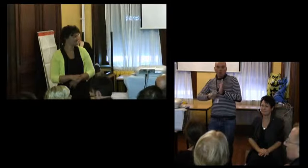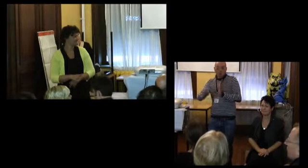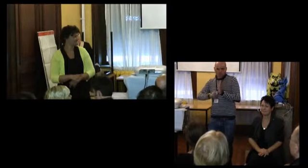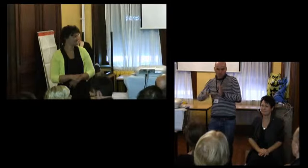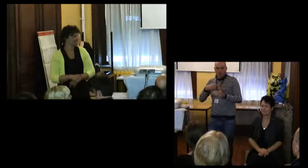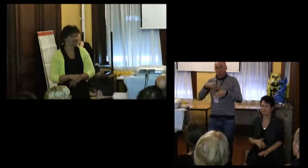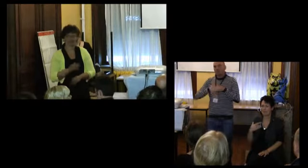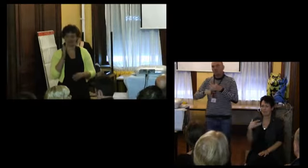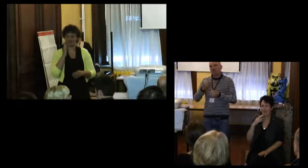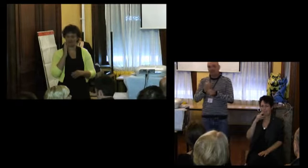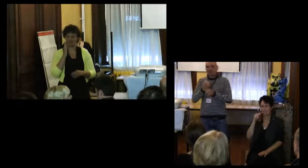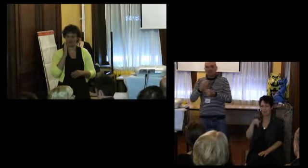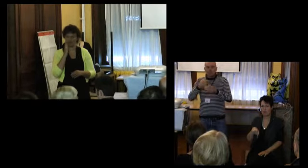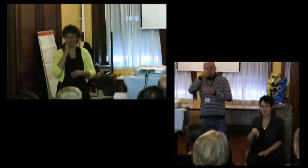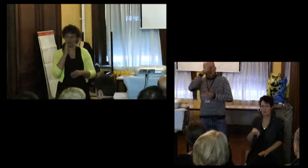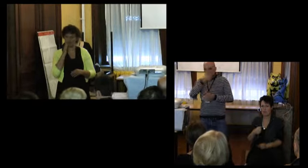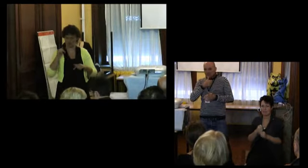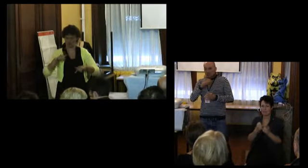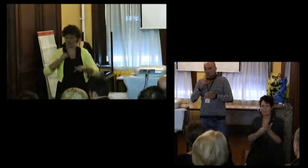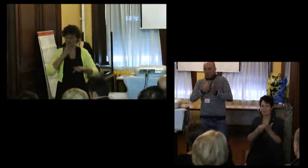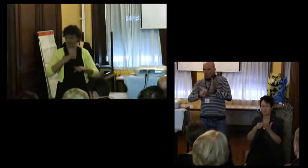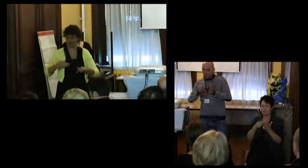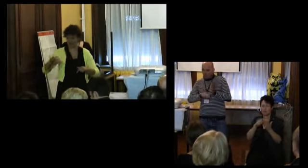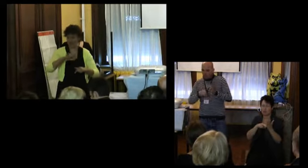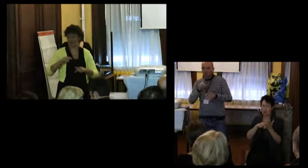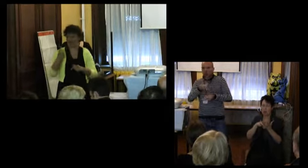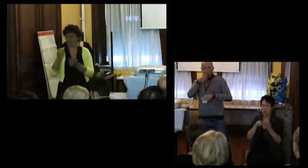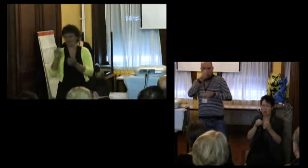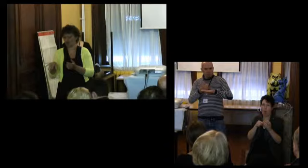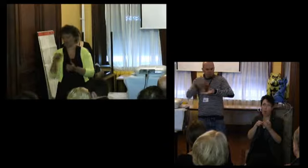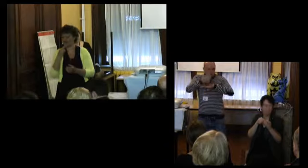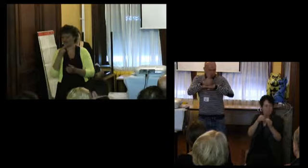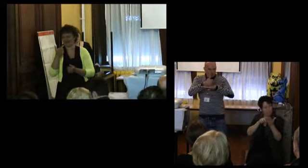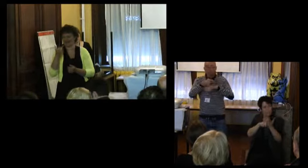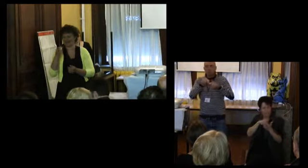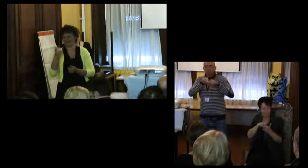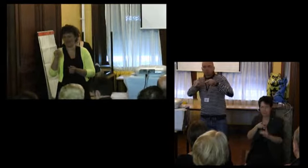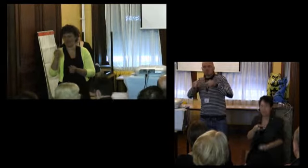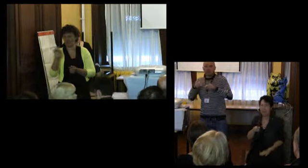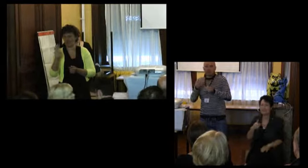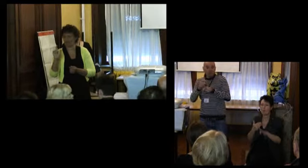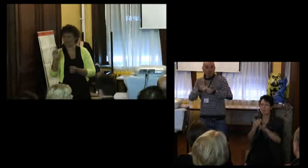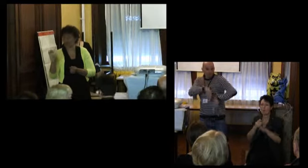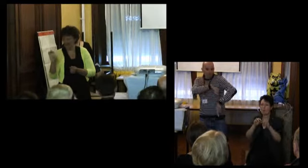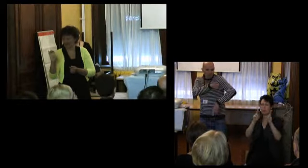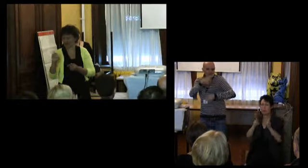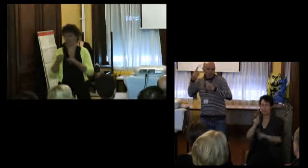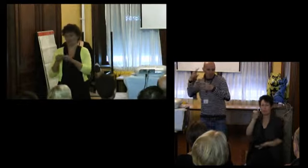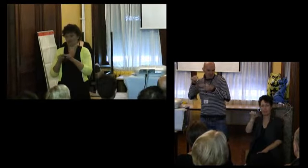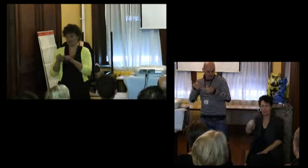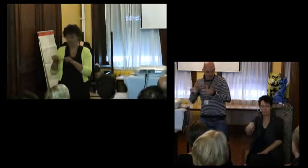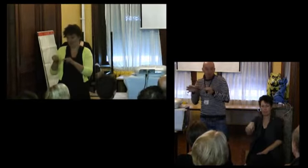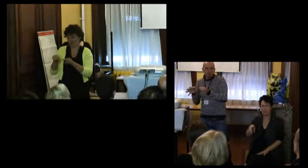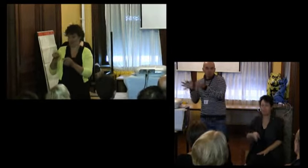I'm living in France, in Grenoble, and I'm working in the Grenoble Museum,